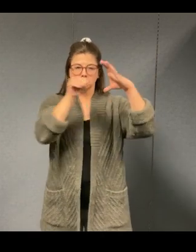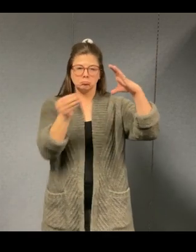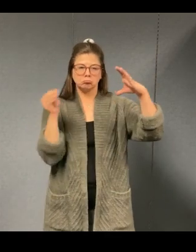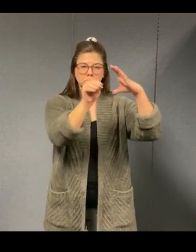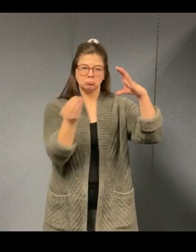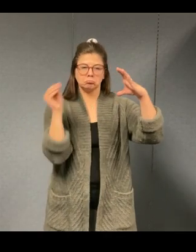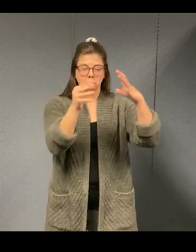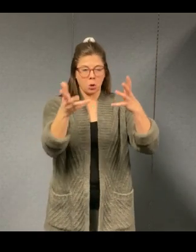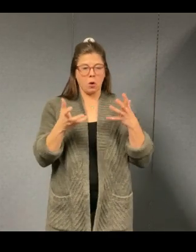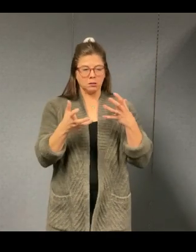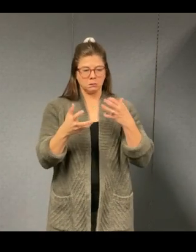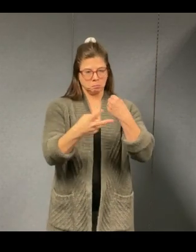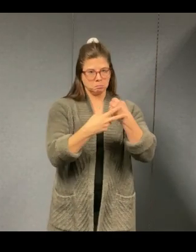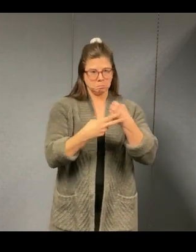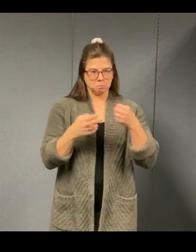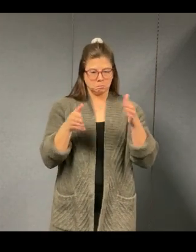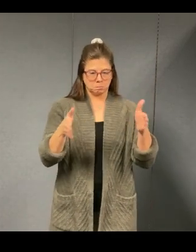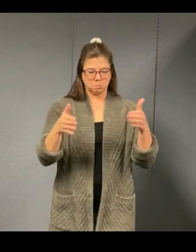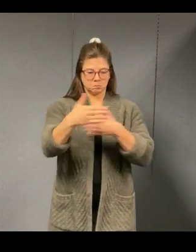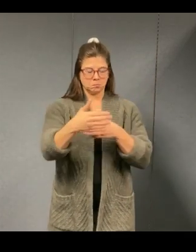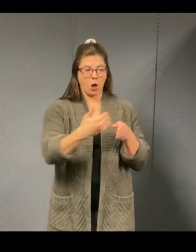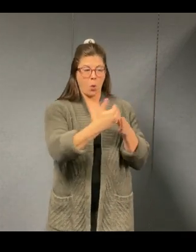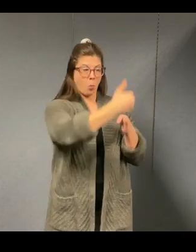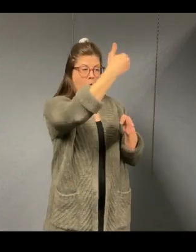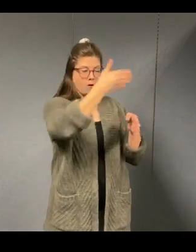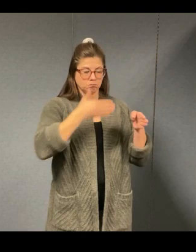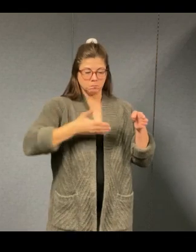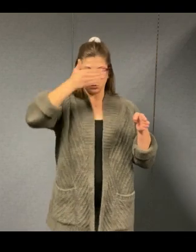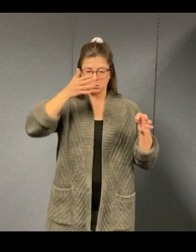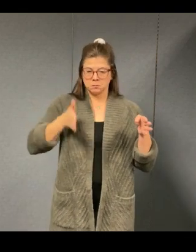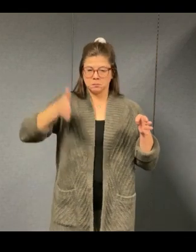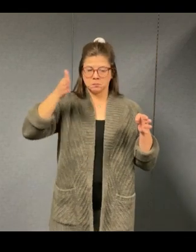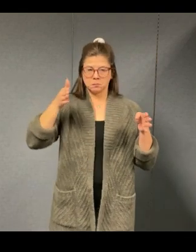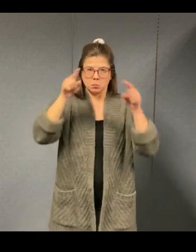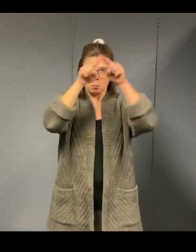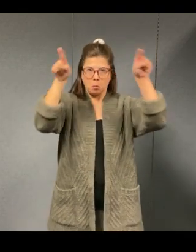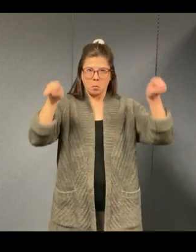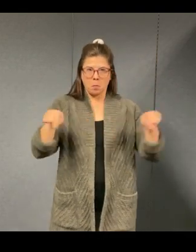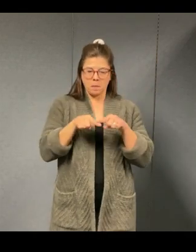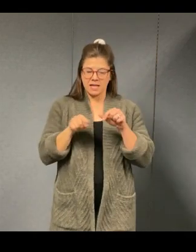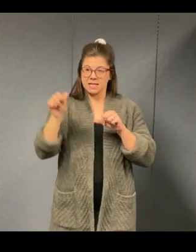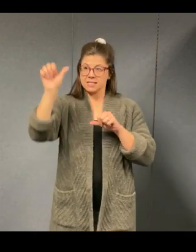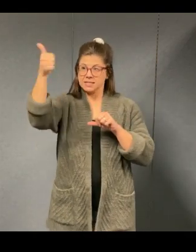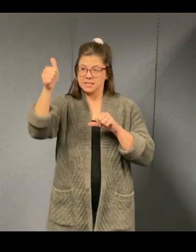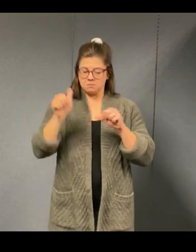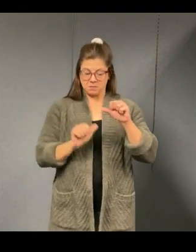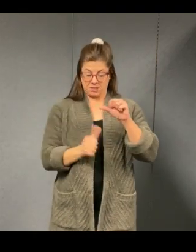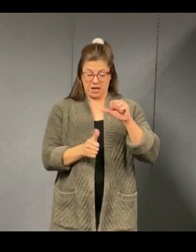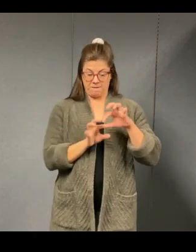Let's say each wall will be 10 feet long and 8 feet tall. All 4